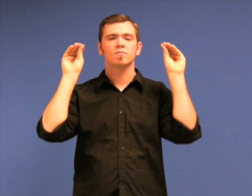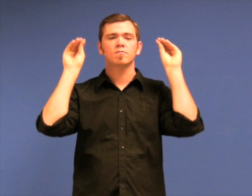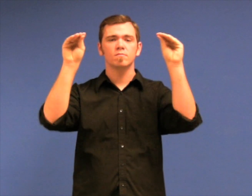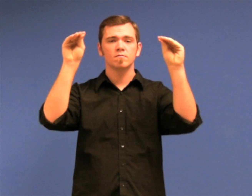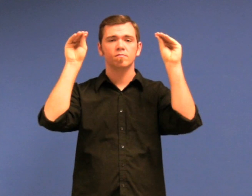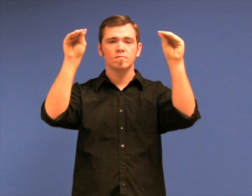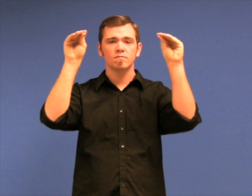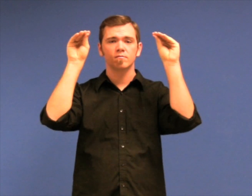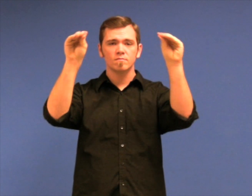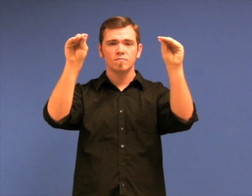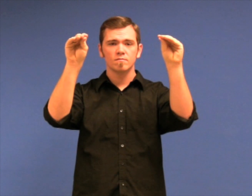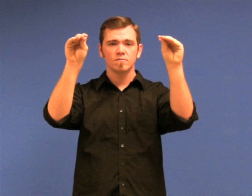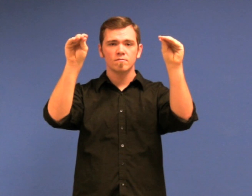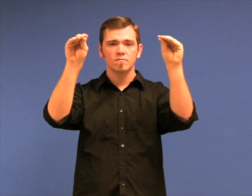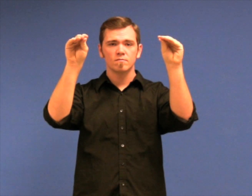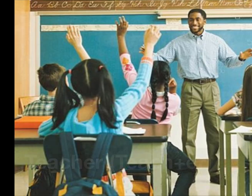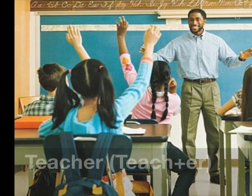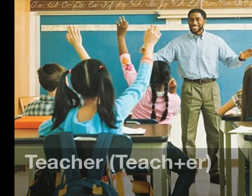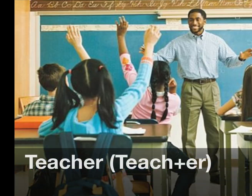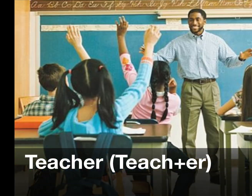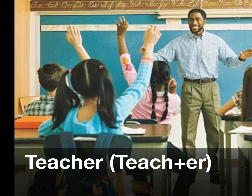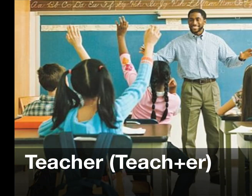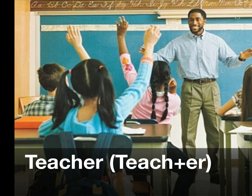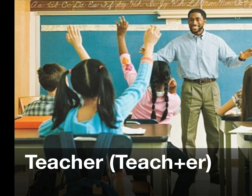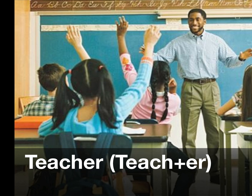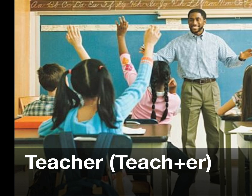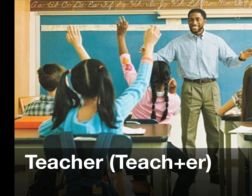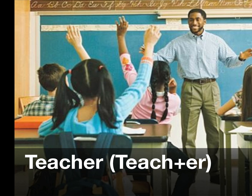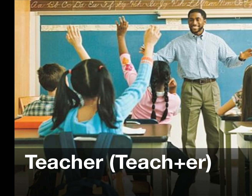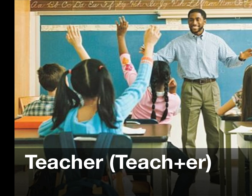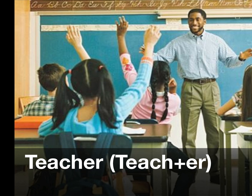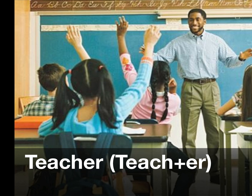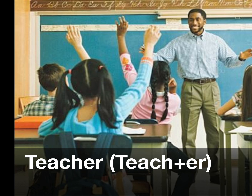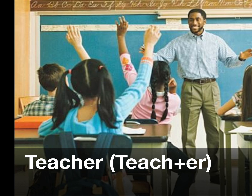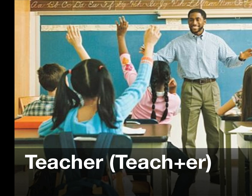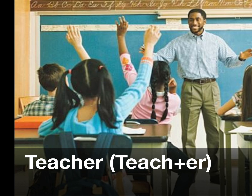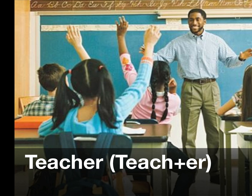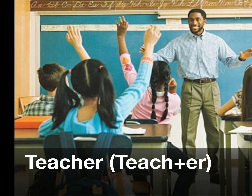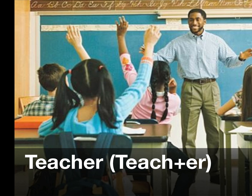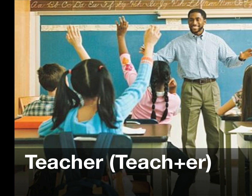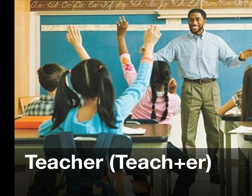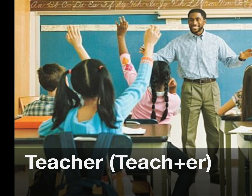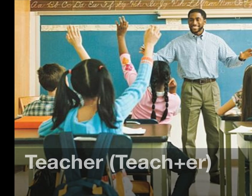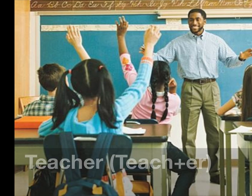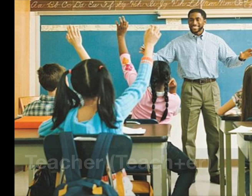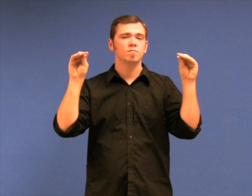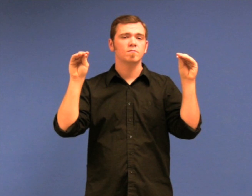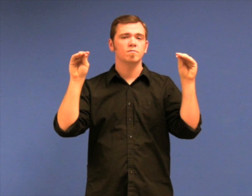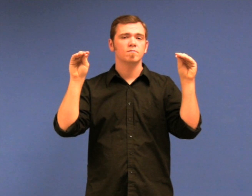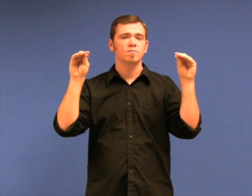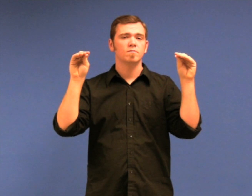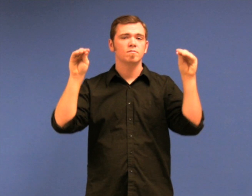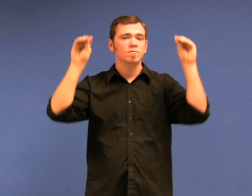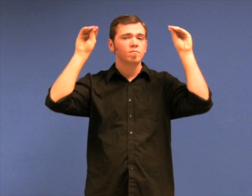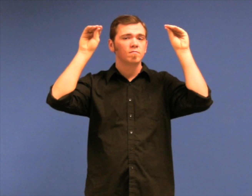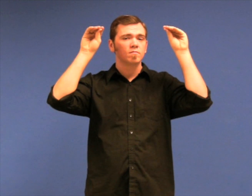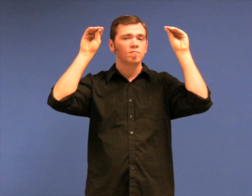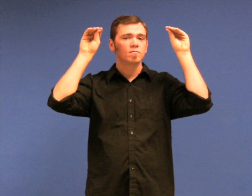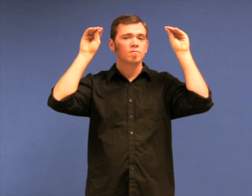brain to the rest of the class. Alright, now teacher, you're going to take the sign for teach and you're going to add that agent once again. So